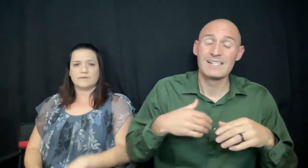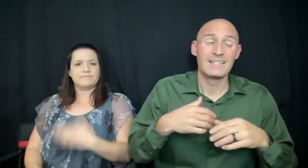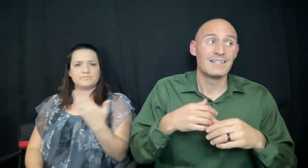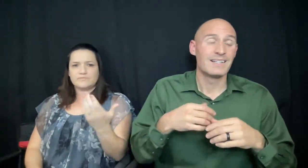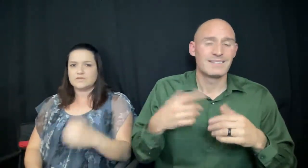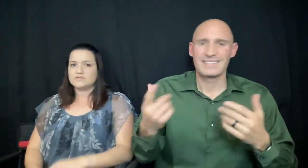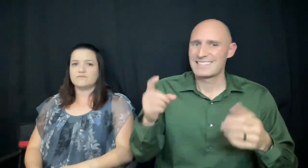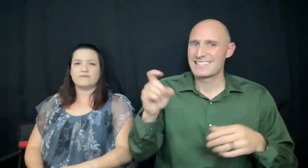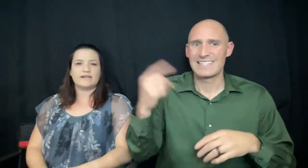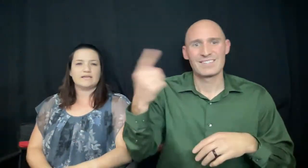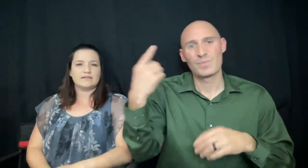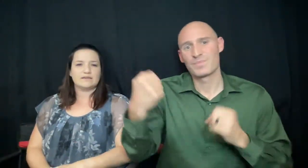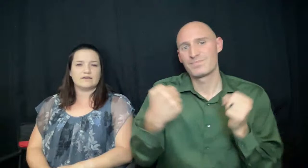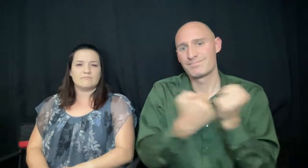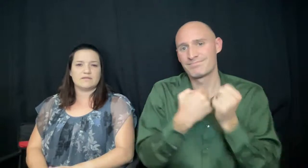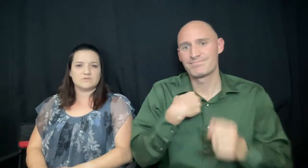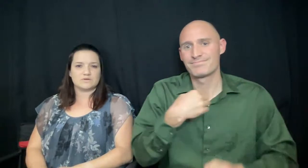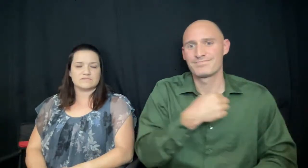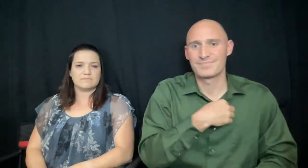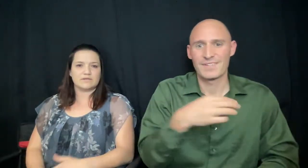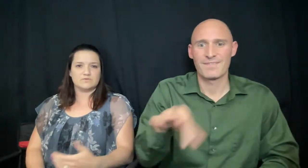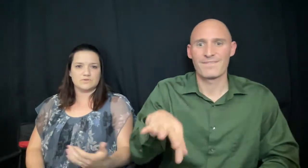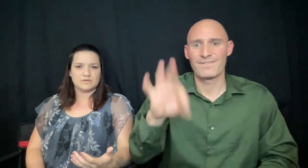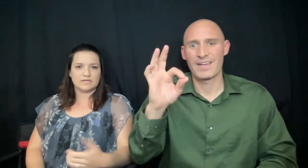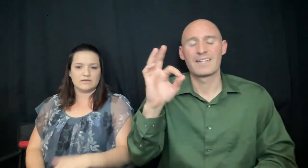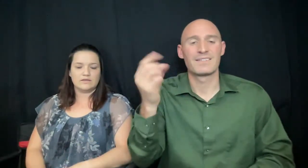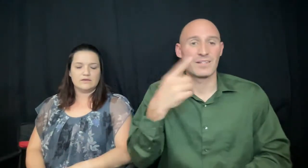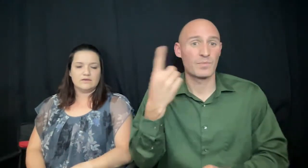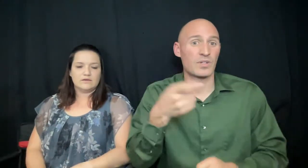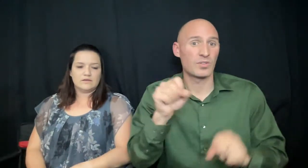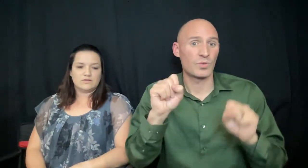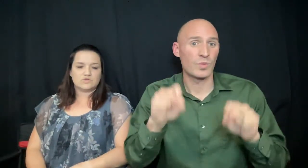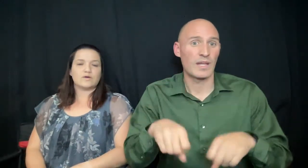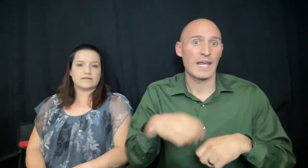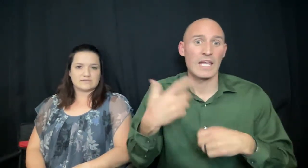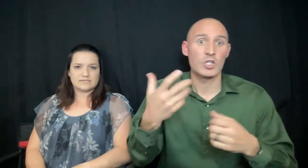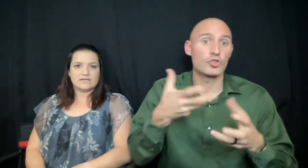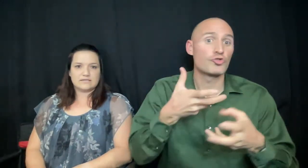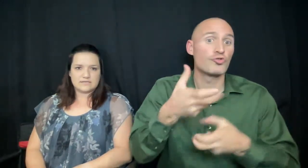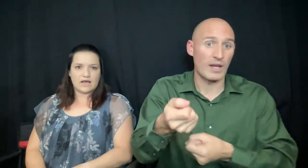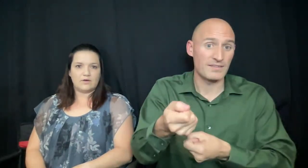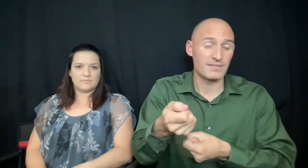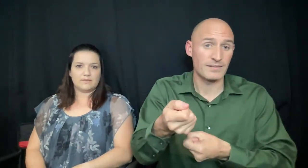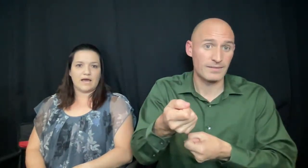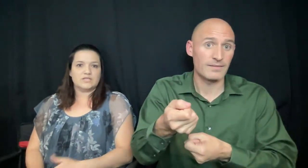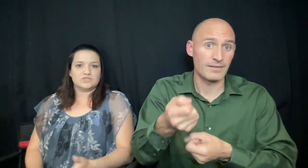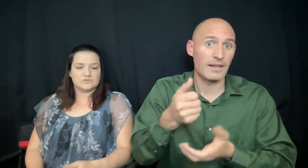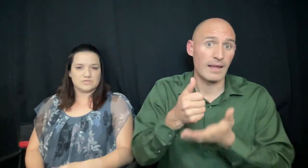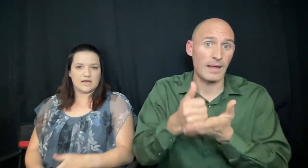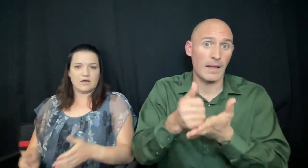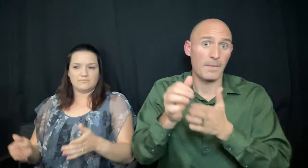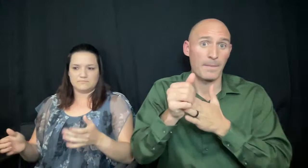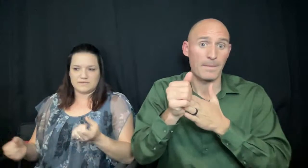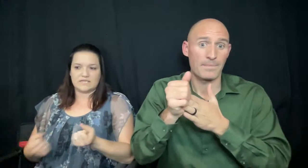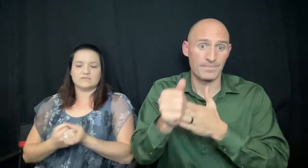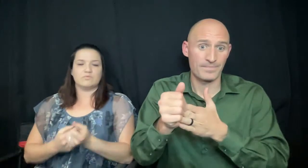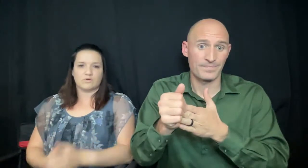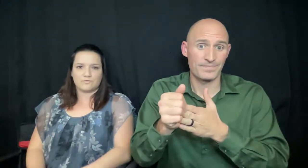it. So finding a mentor, somebody who you can trust to help guide you, to help be that support for